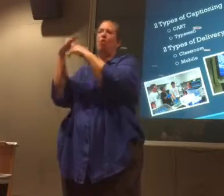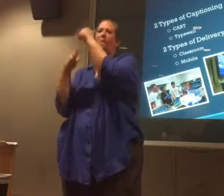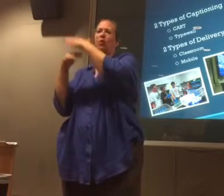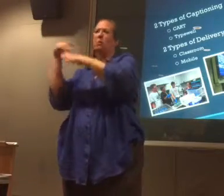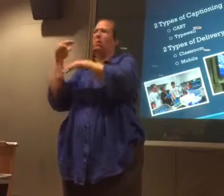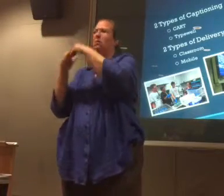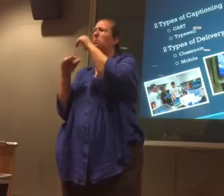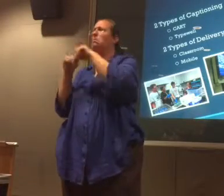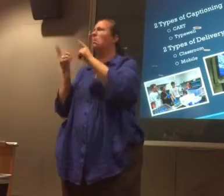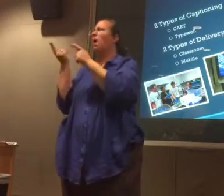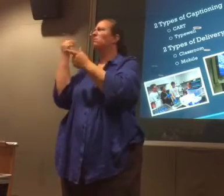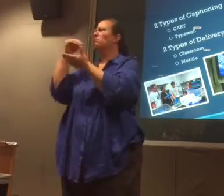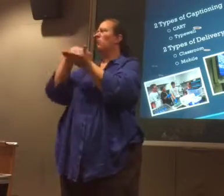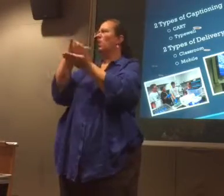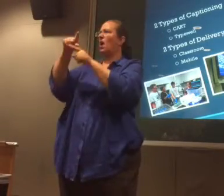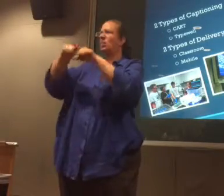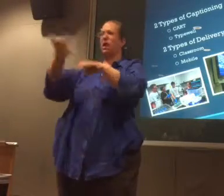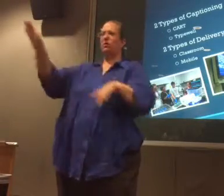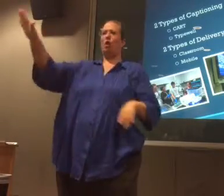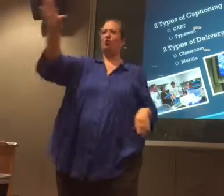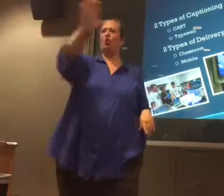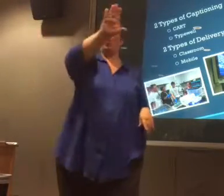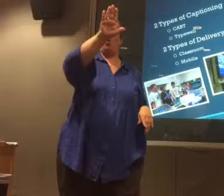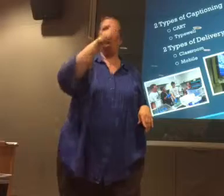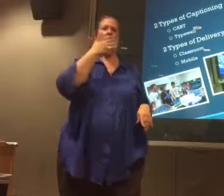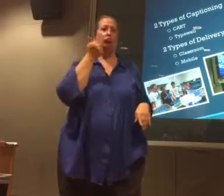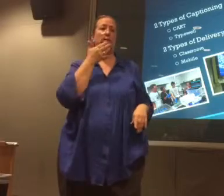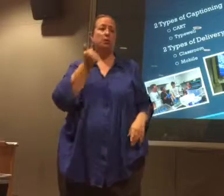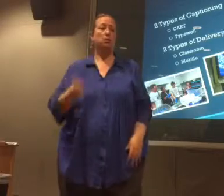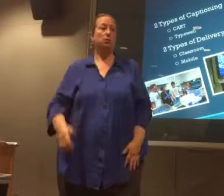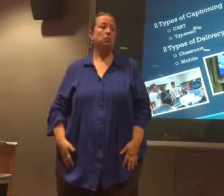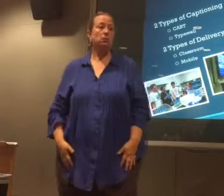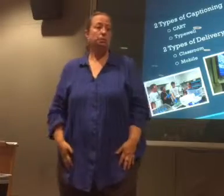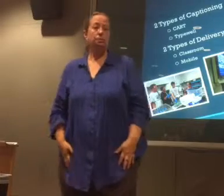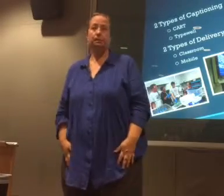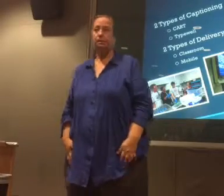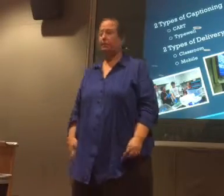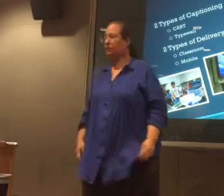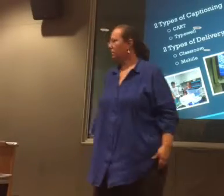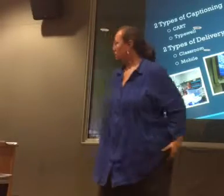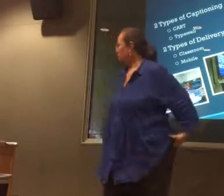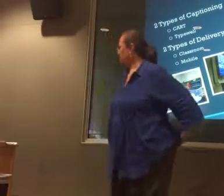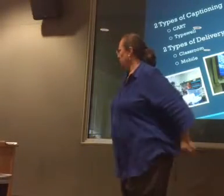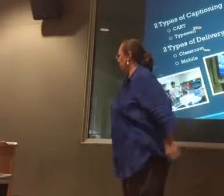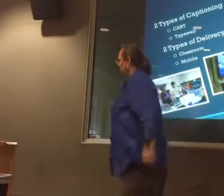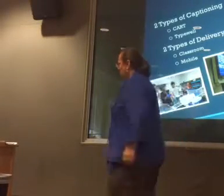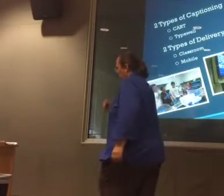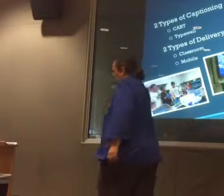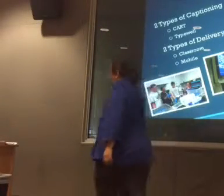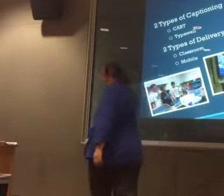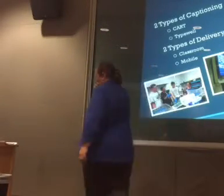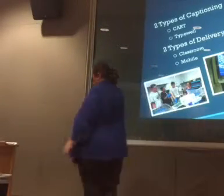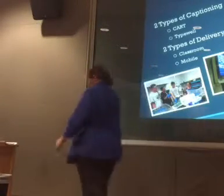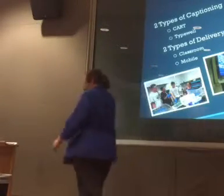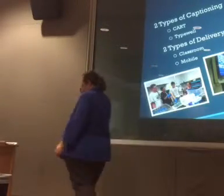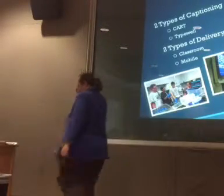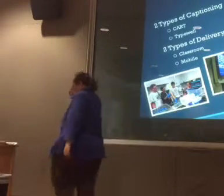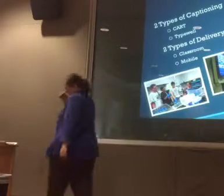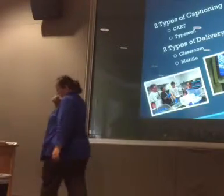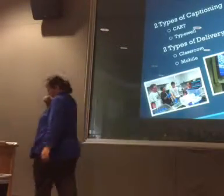interpreter. So that would be mobile captioning, and you can choose whichever is more comfortable and